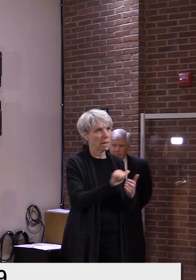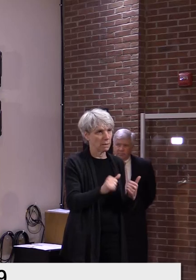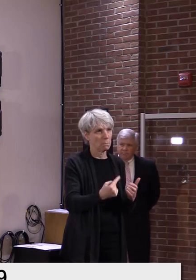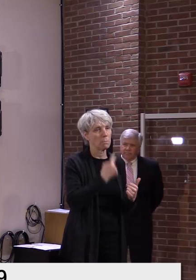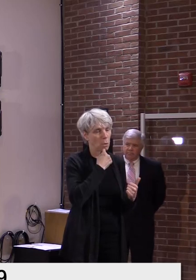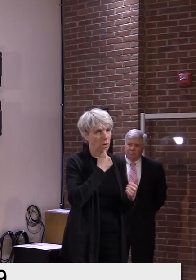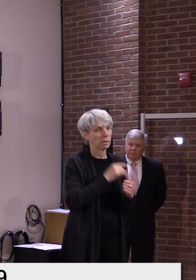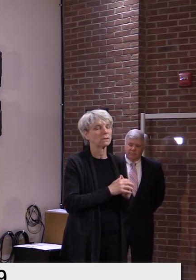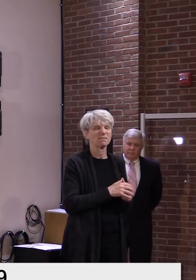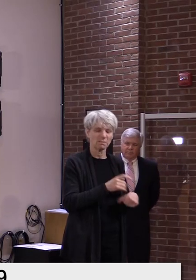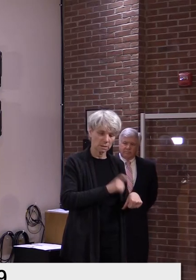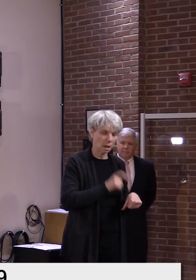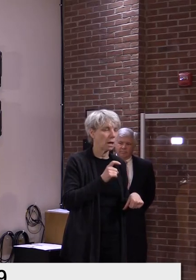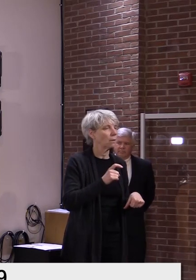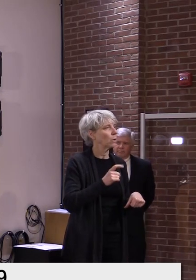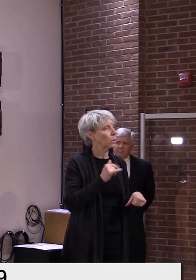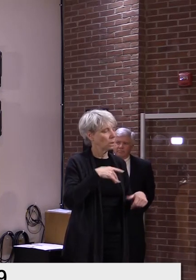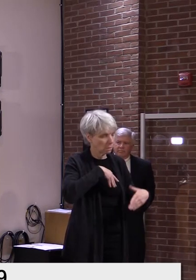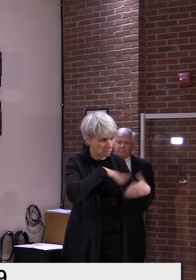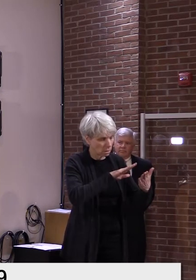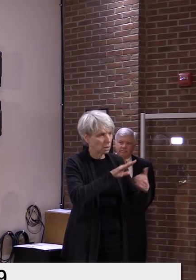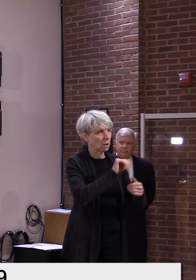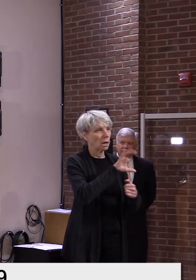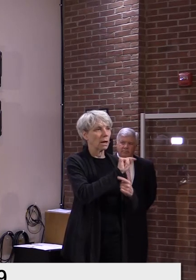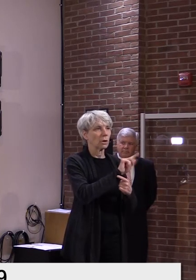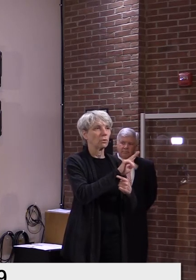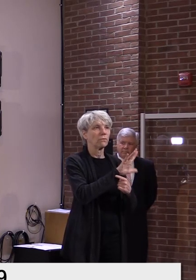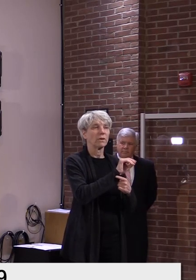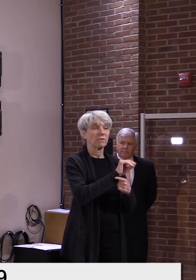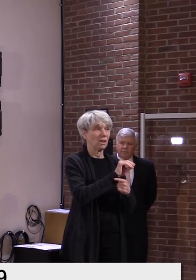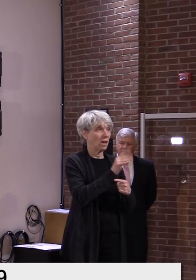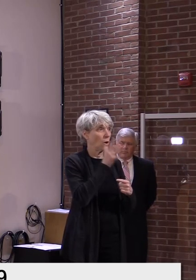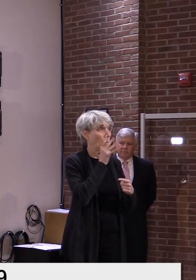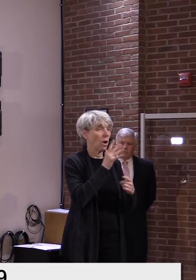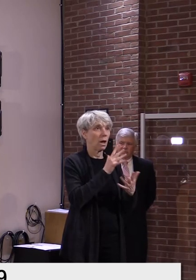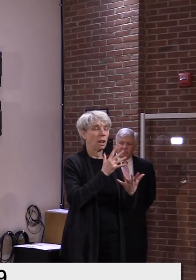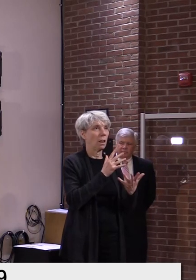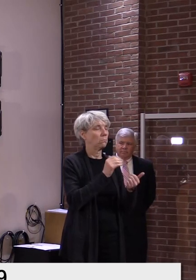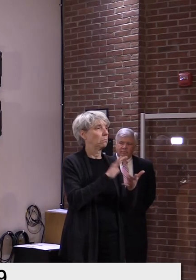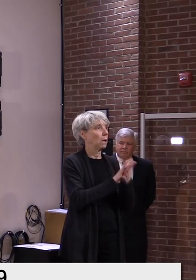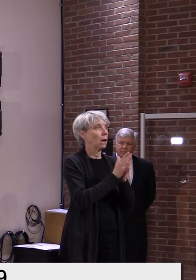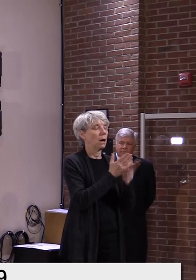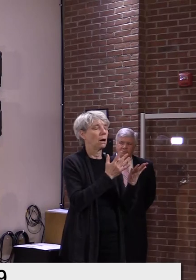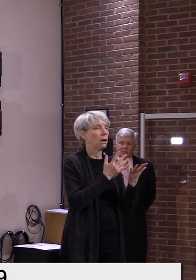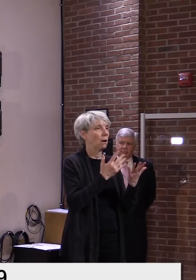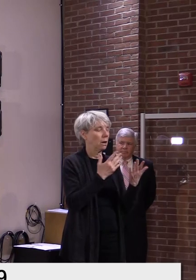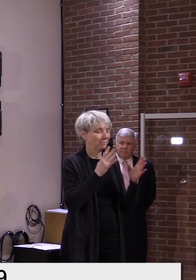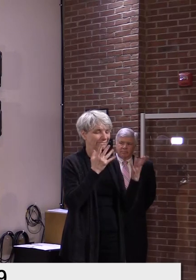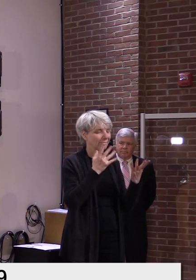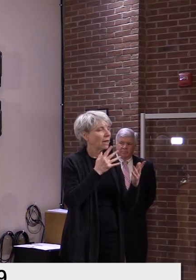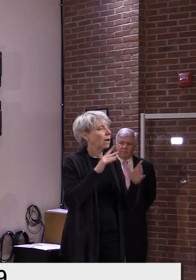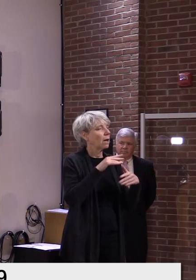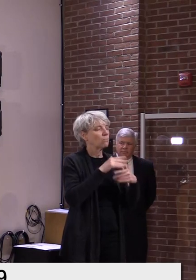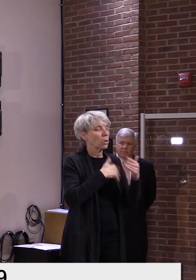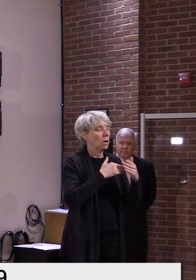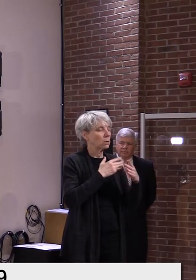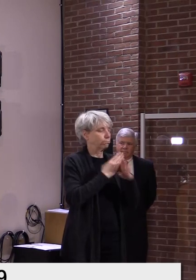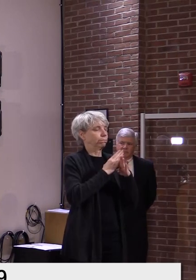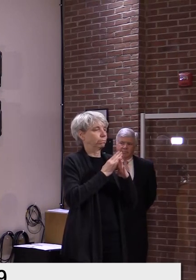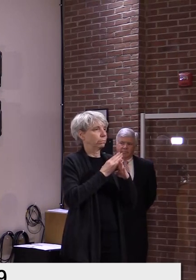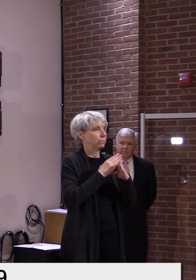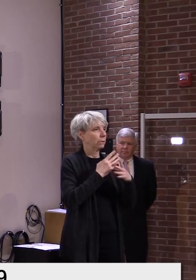we need to address. It's going to be a bottleneck, has been a bottleneck, and will continue to be a bottleneck unless we address